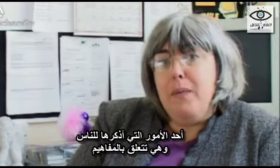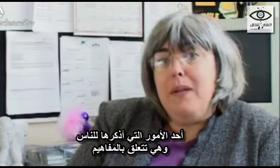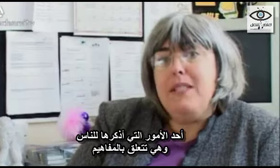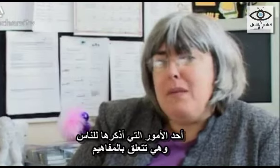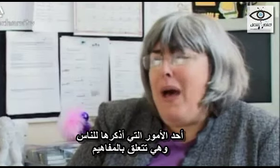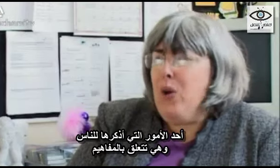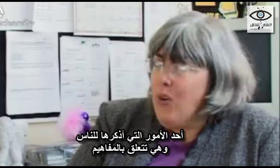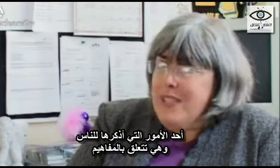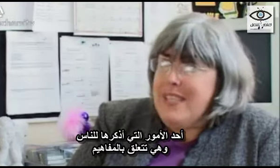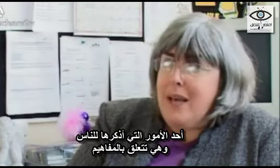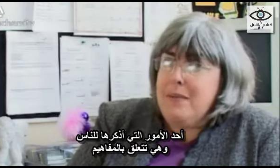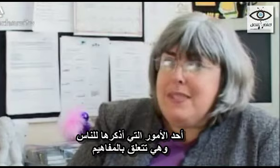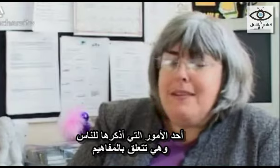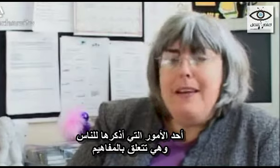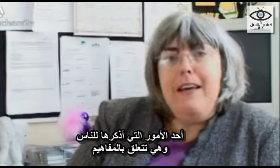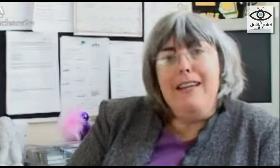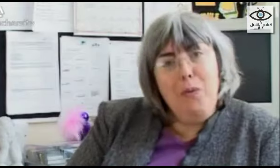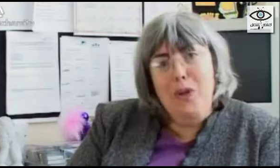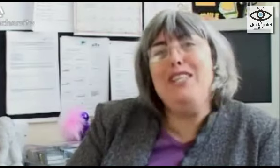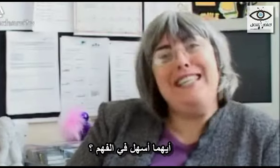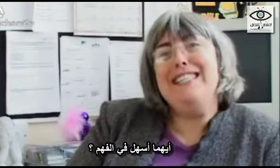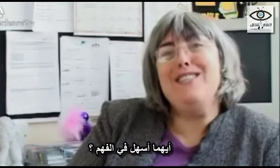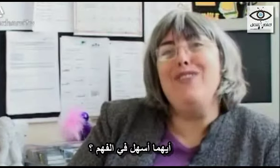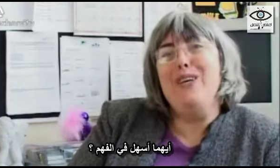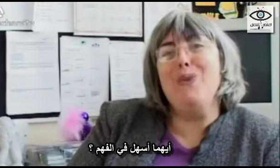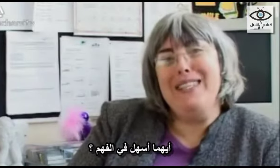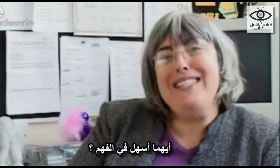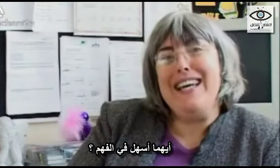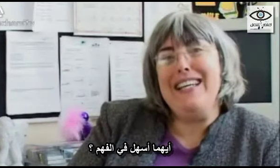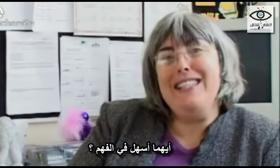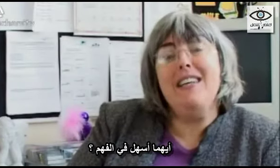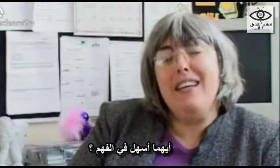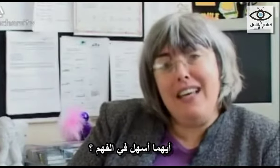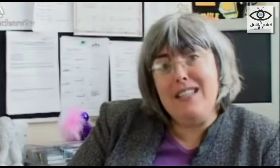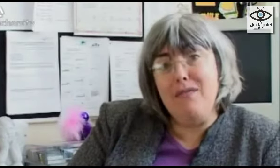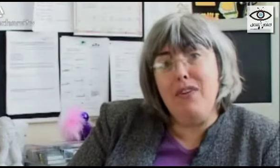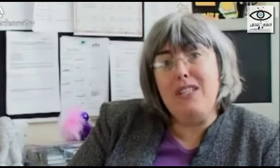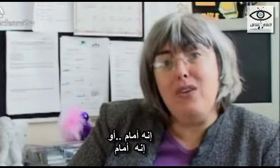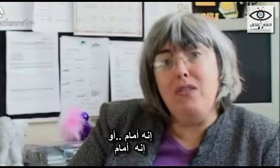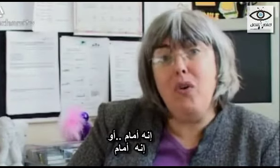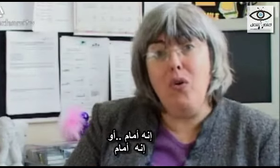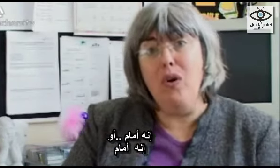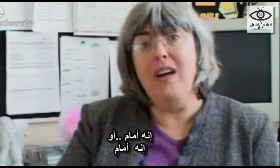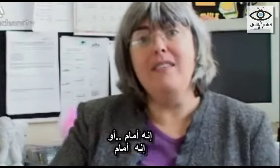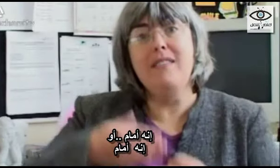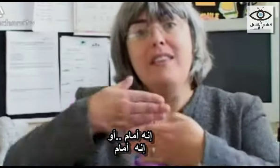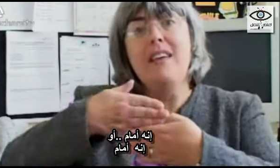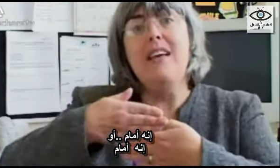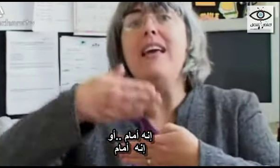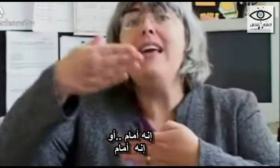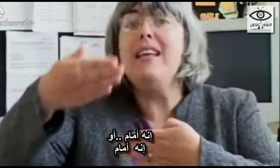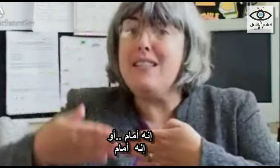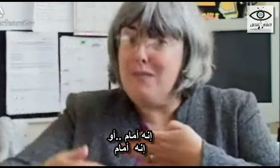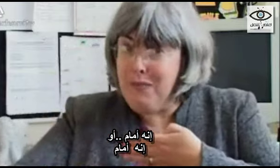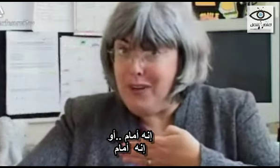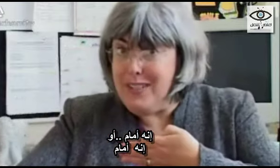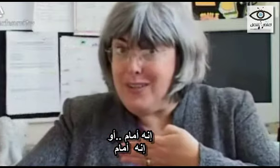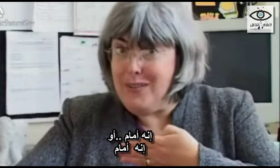people is it's about concepts. Now, which is easiest for you to understand? It's in front of, or it's in front